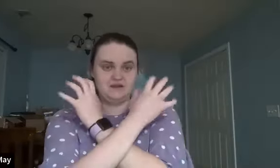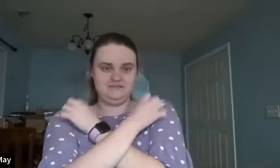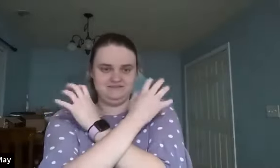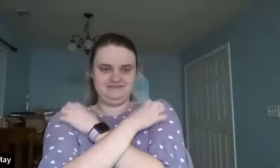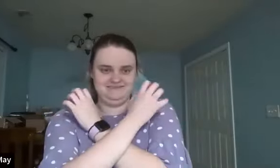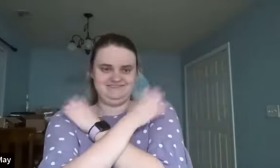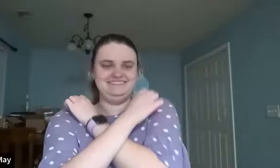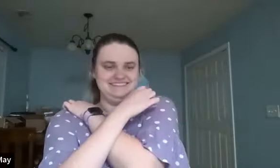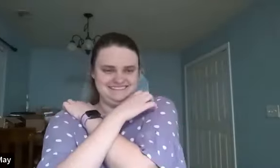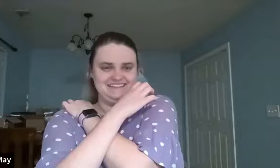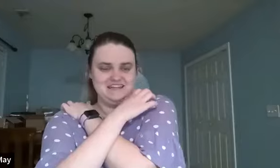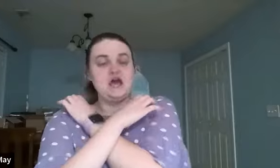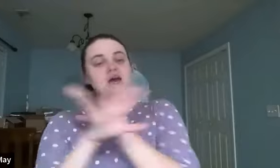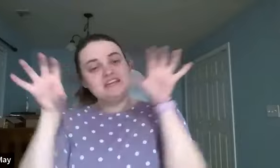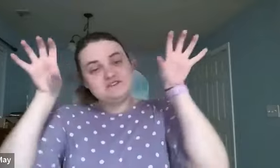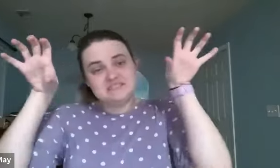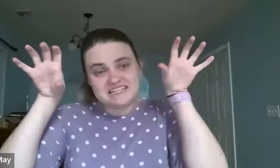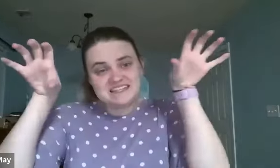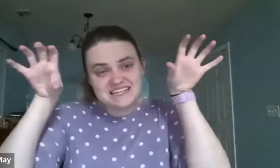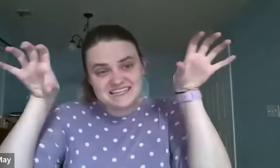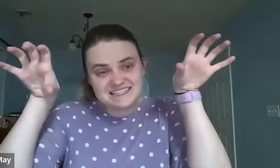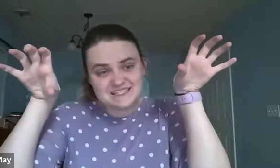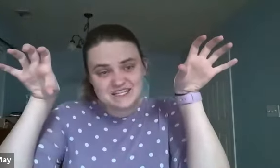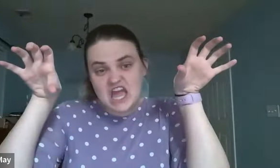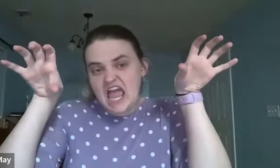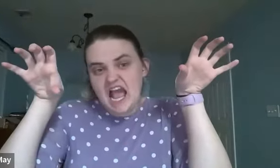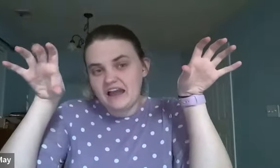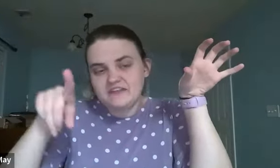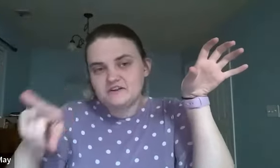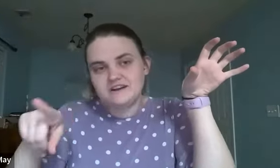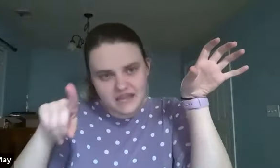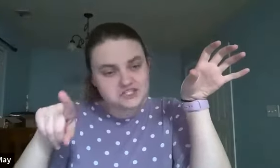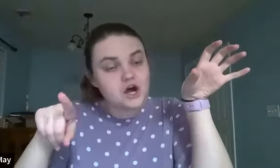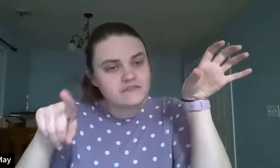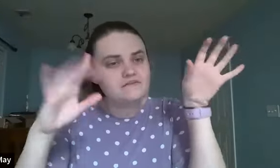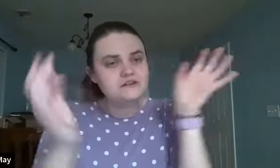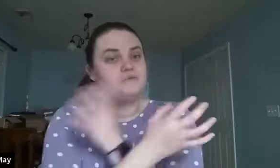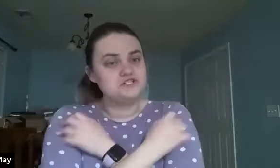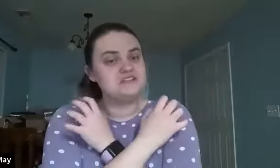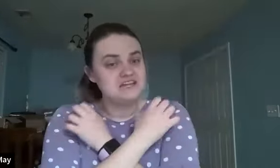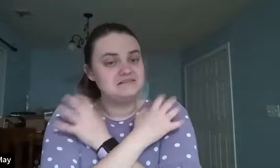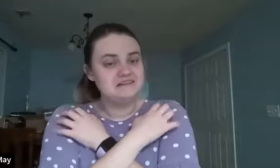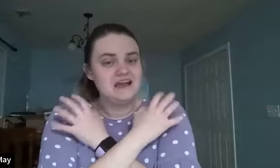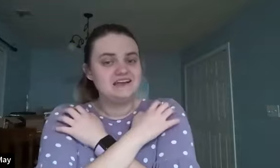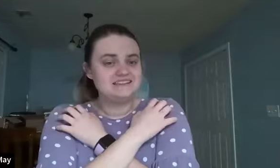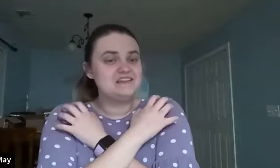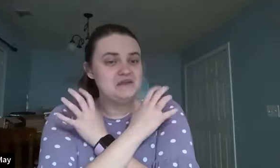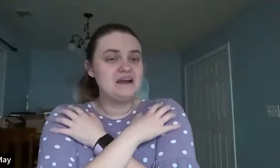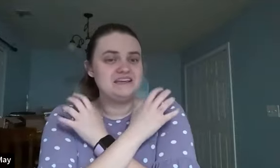Bear. I mean, if you did this, I think they're going to catch on. They'll figure out what you're saying. Because a lot of my kids will